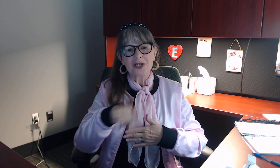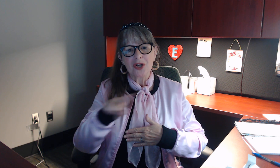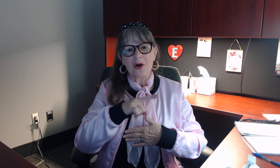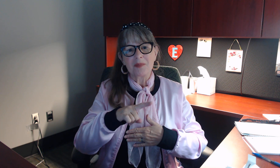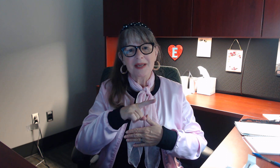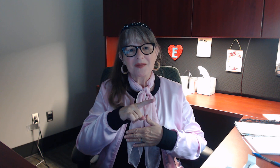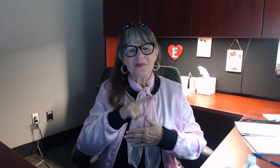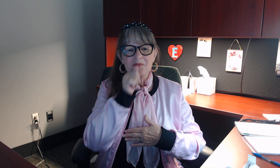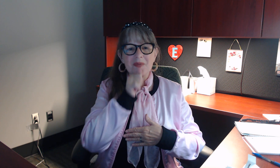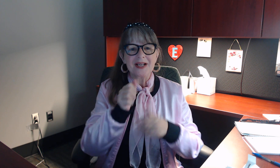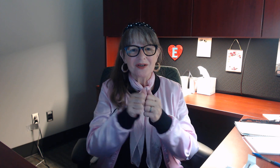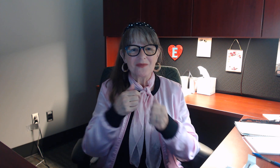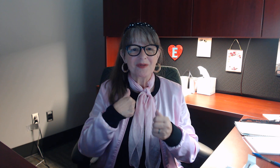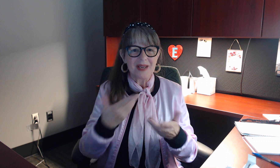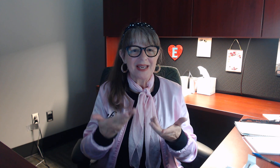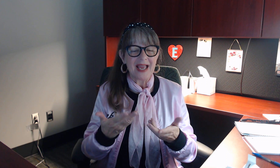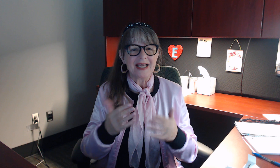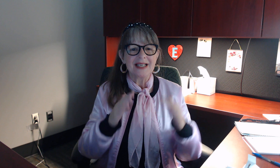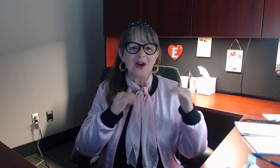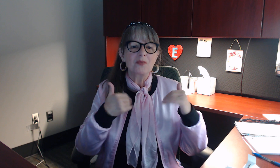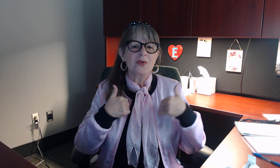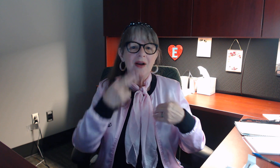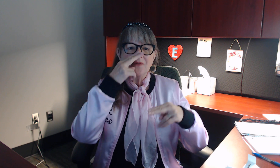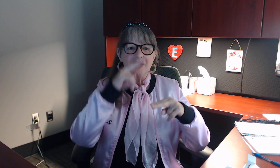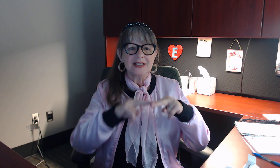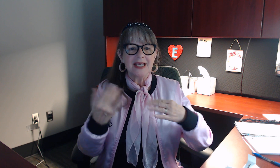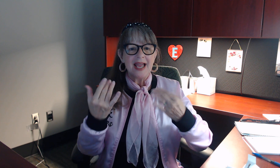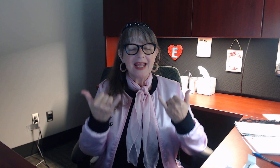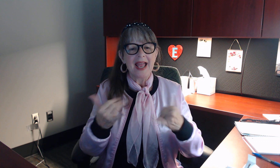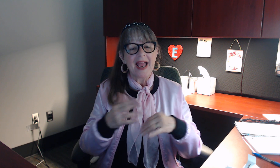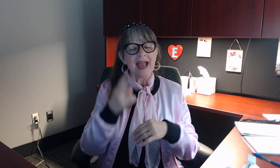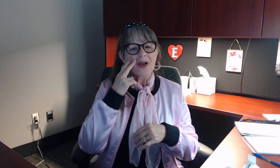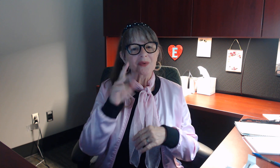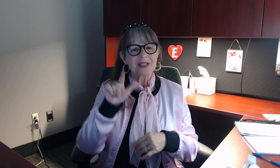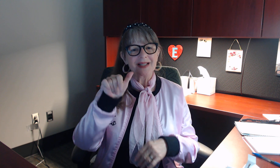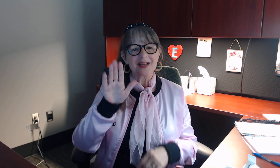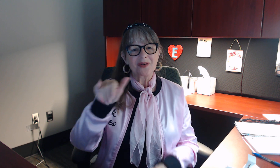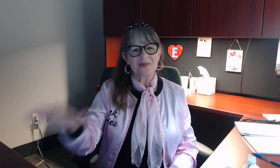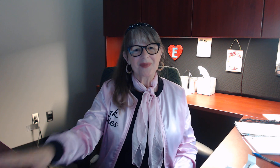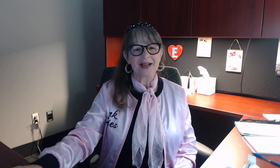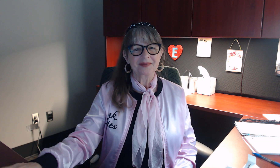being patient with me, and I hope you have fun today, and I will see you later. Bye.